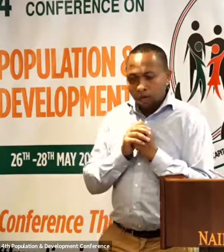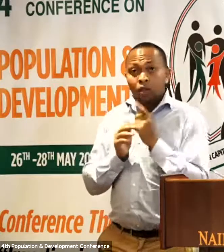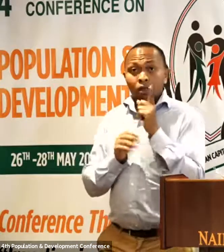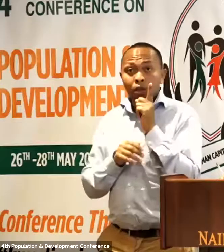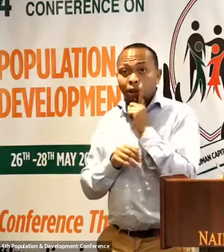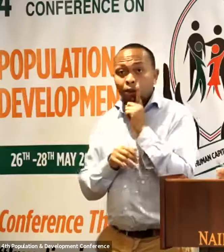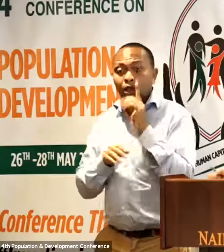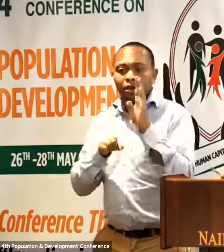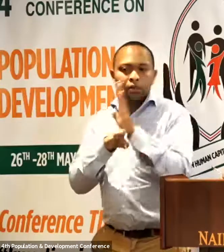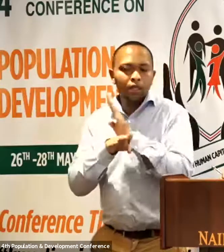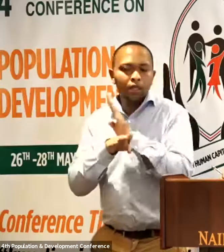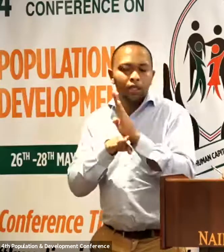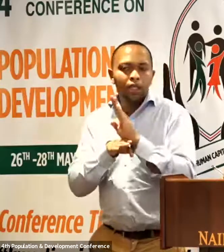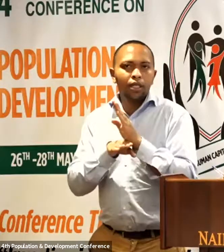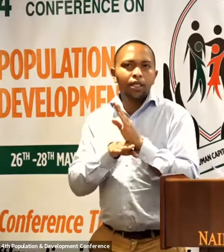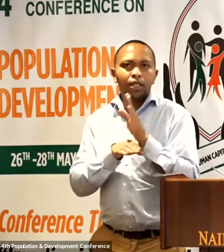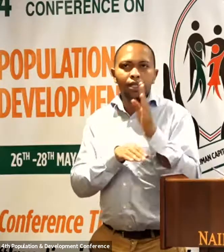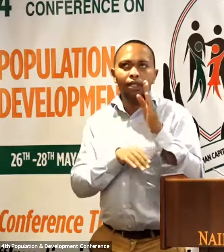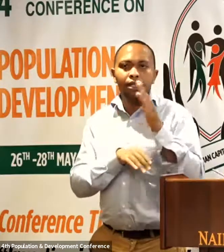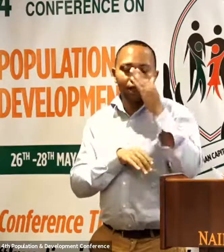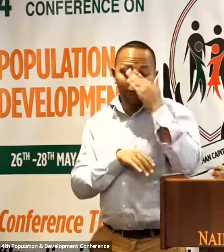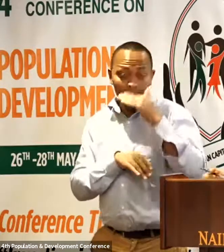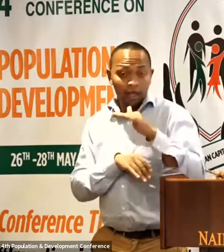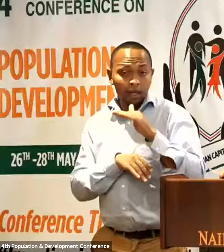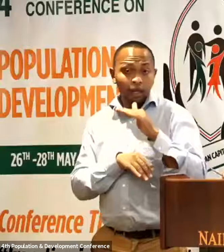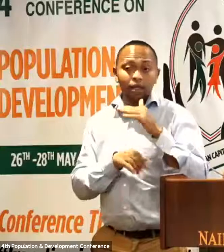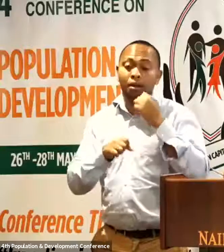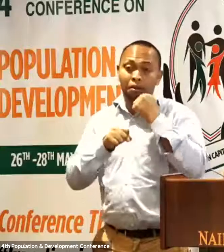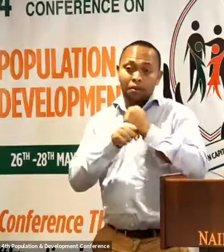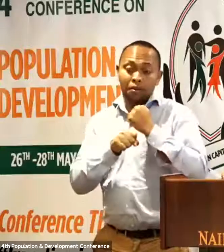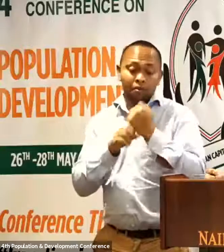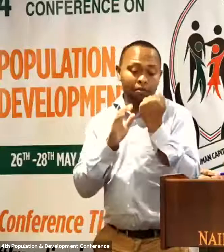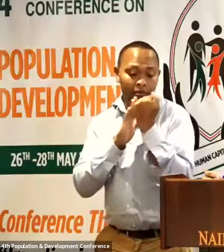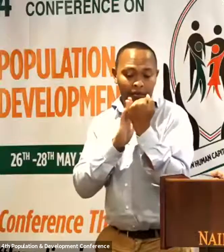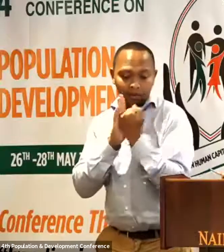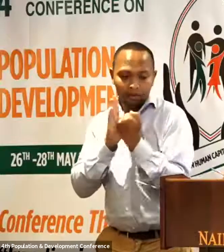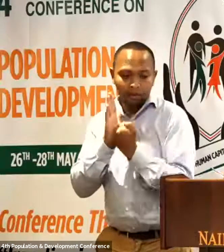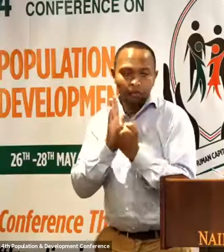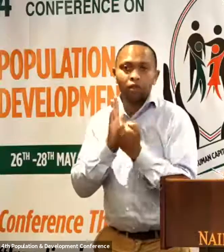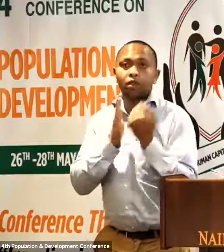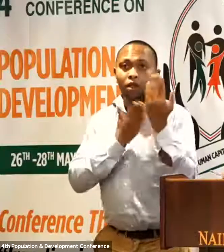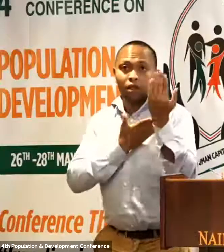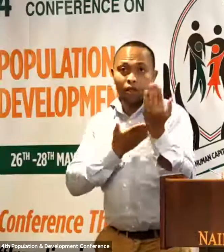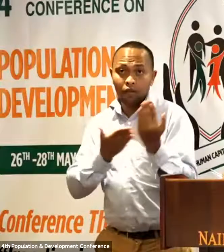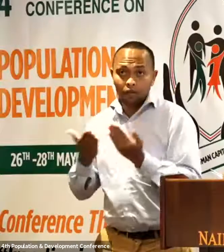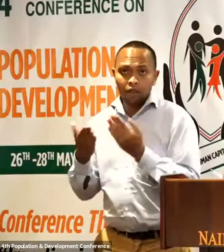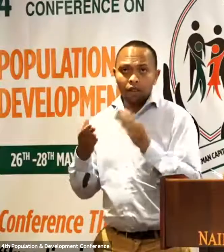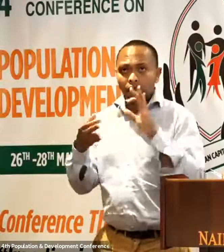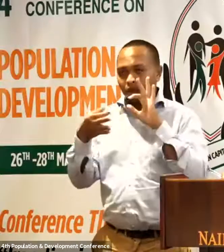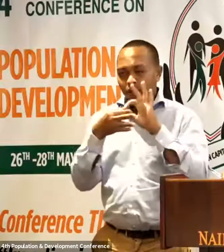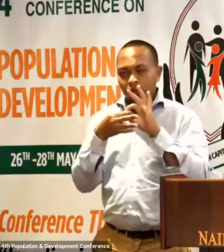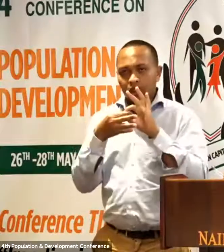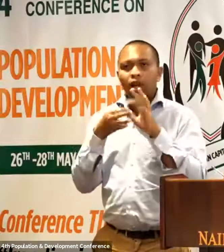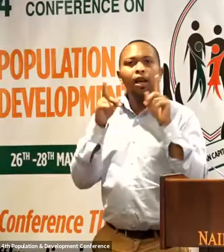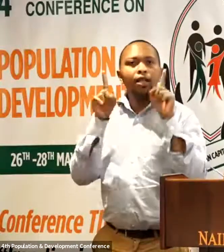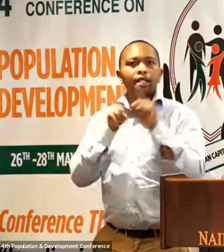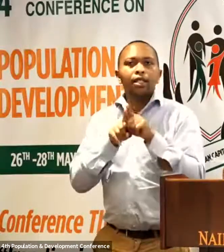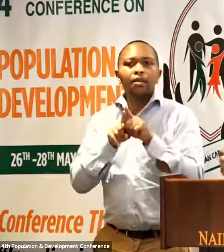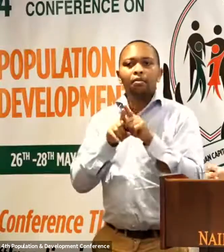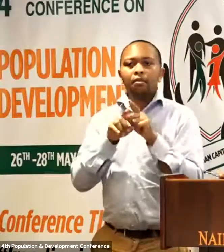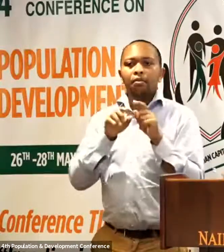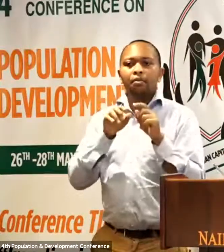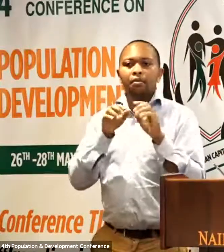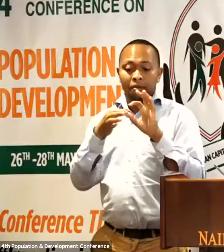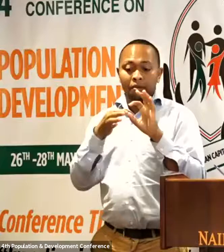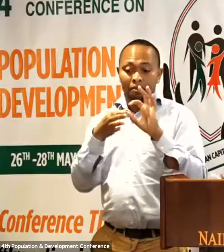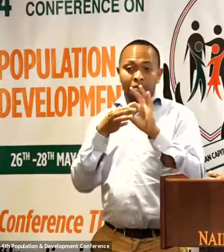another busy day. I think we all have those 3 sessions of the thematic area sub-themes. I will really invite you to join us. Yes, using the same link. If you